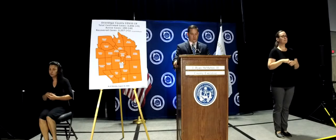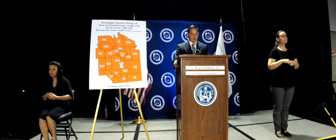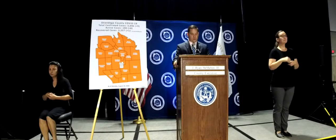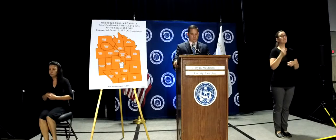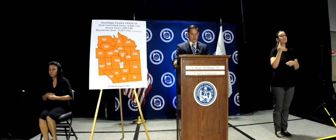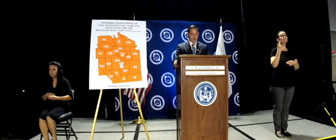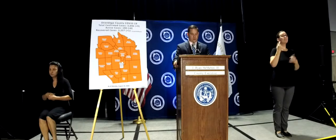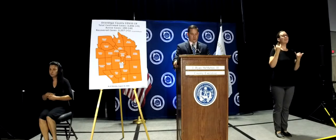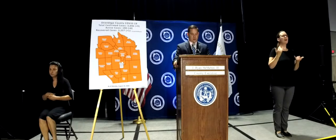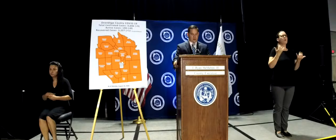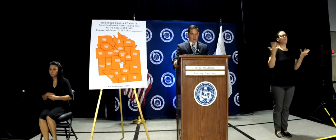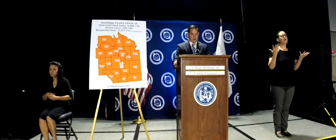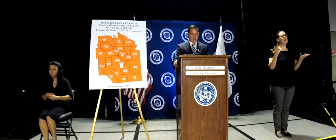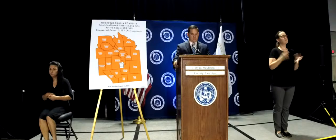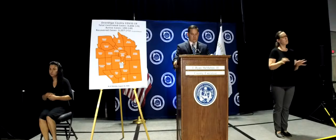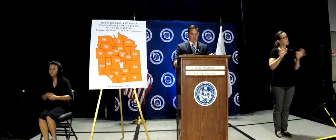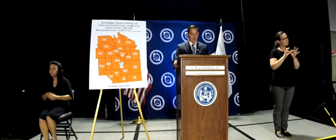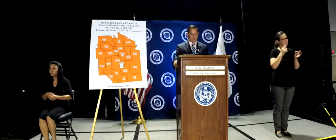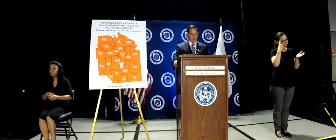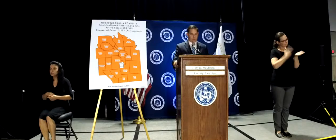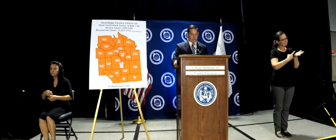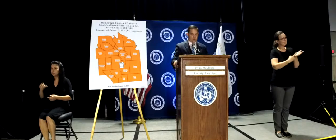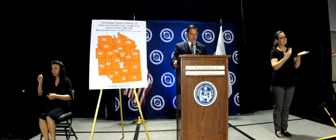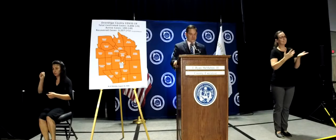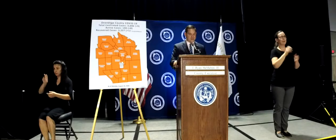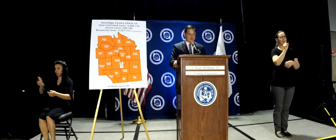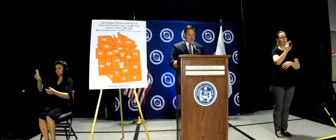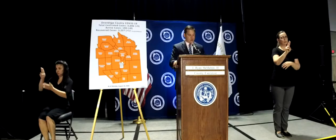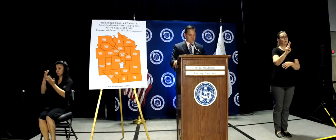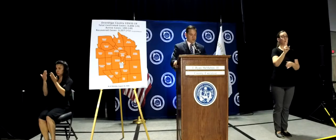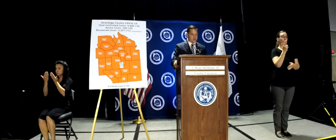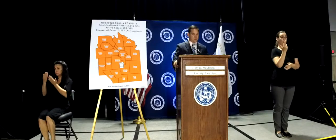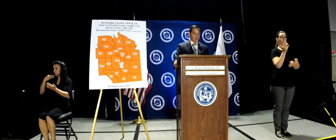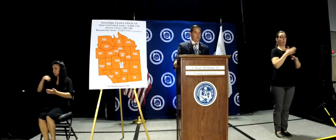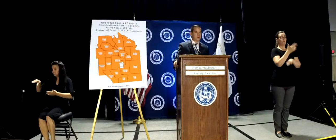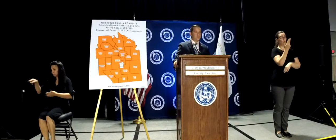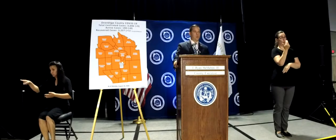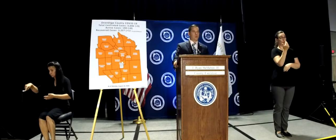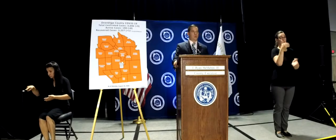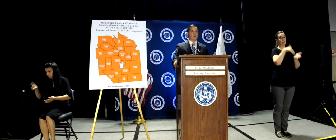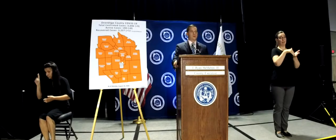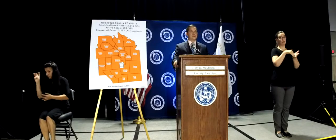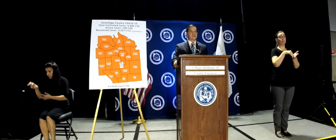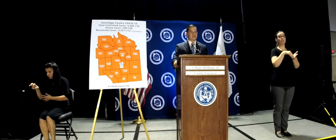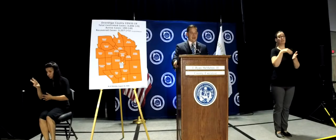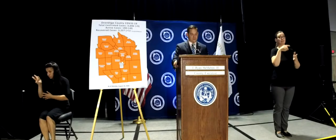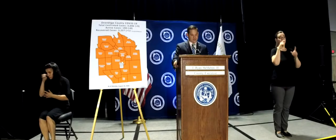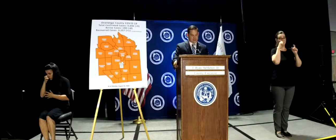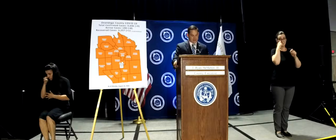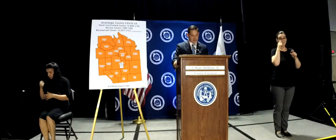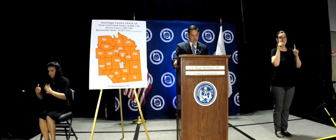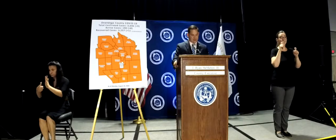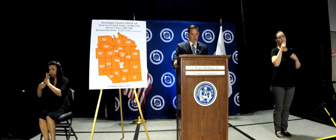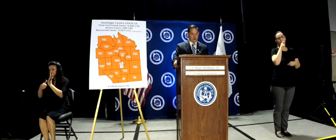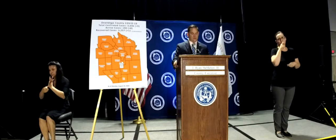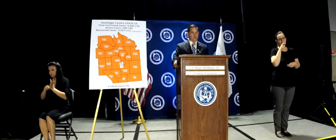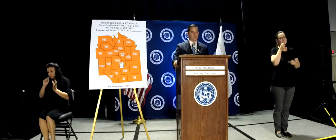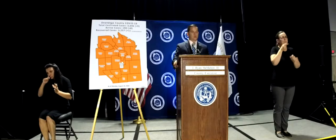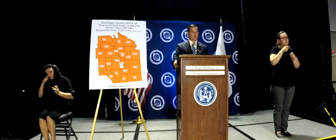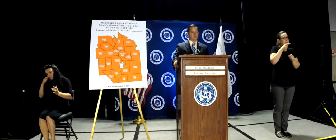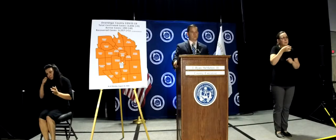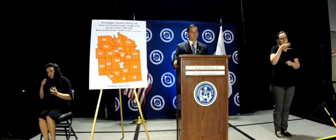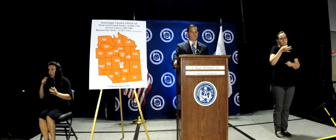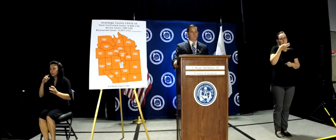Syracuse University has performed over 13,000 pooled saliva tests on